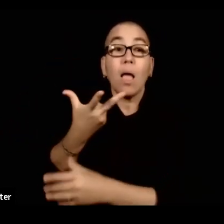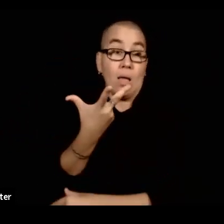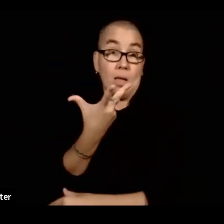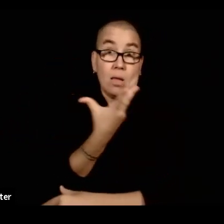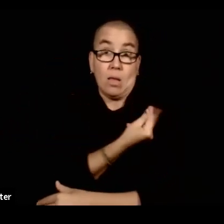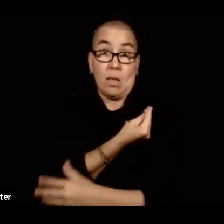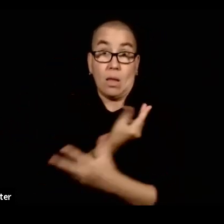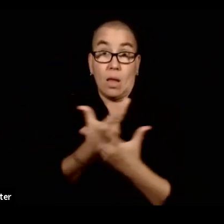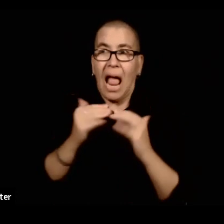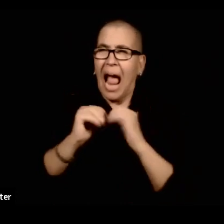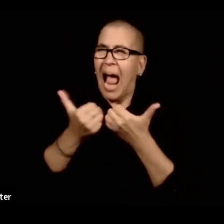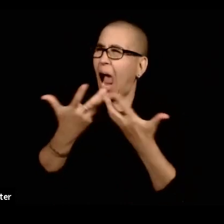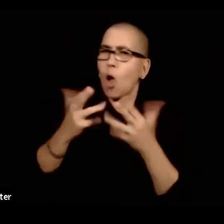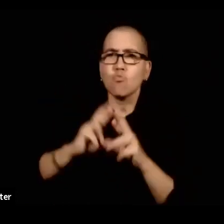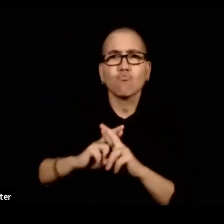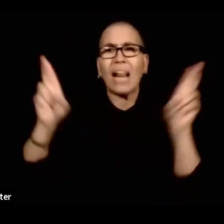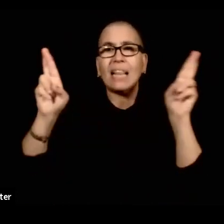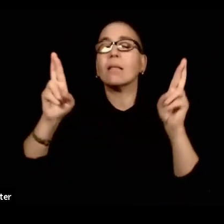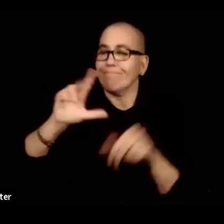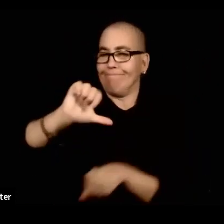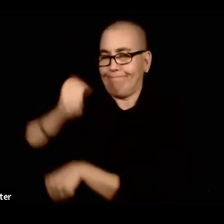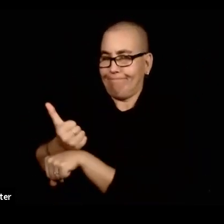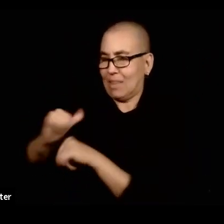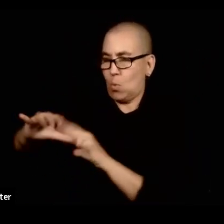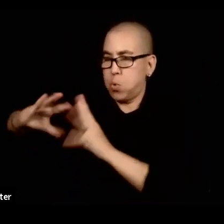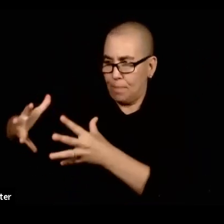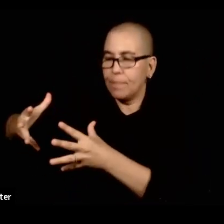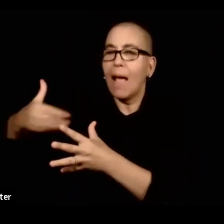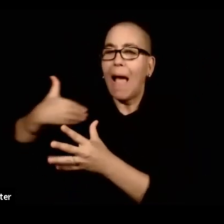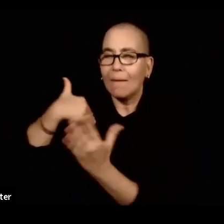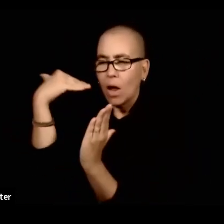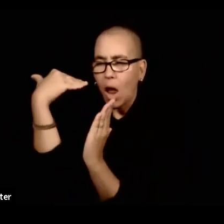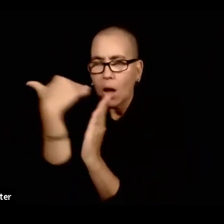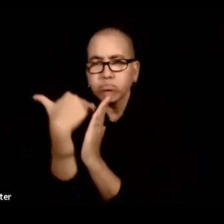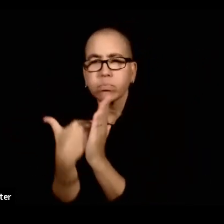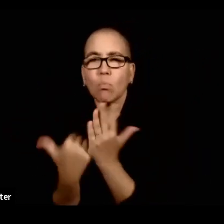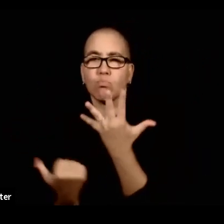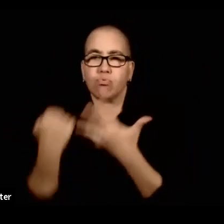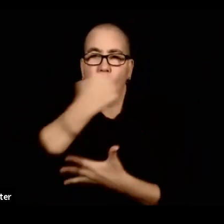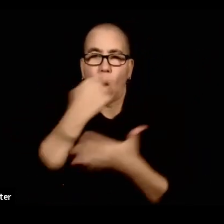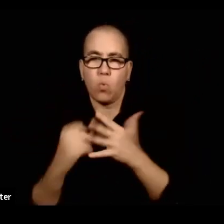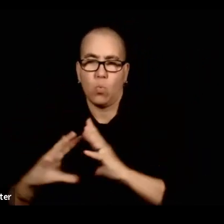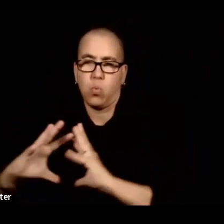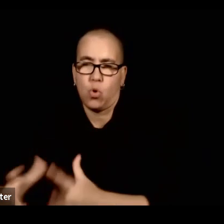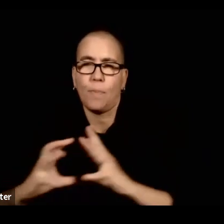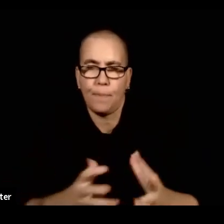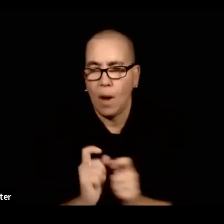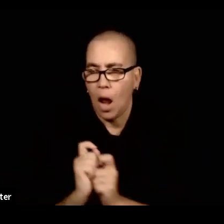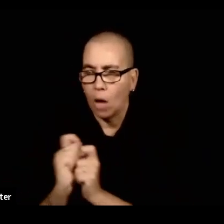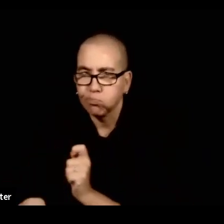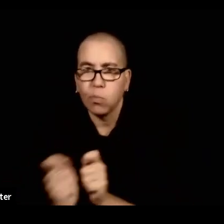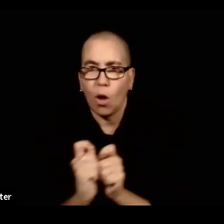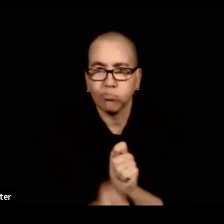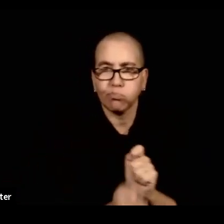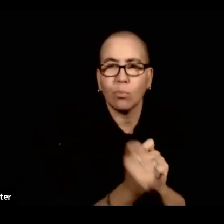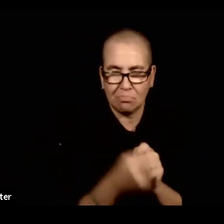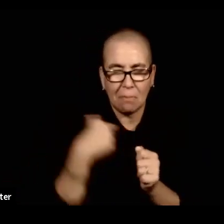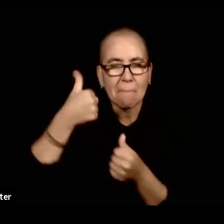a member back in 2009-10 during the pandemic, and so we put out guidance for prioritization of